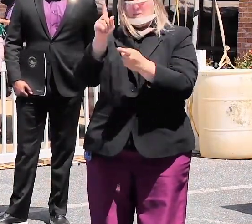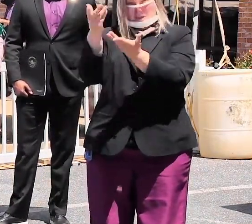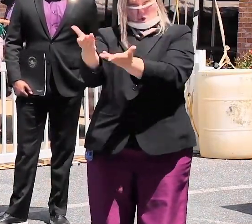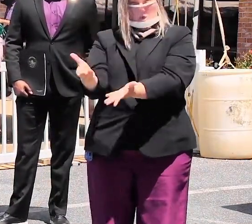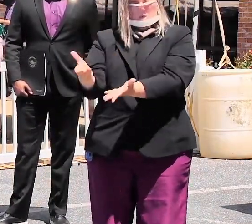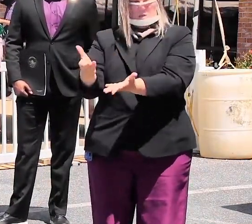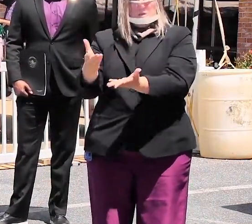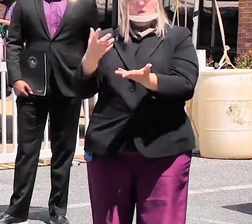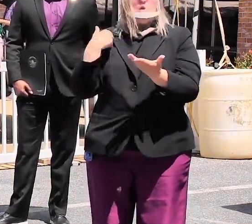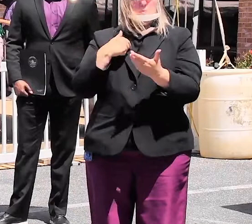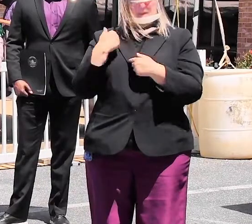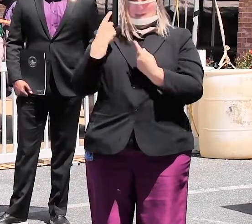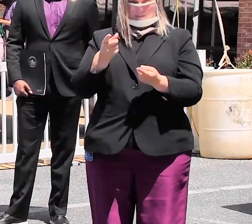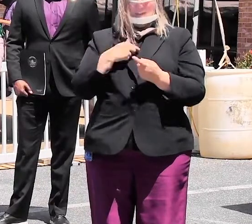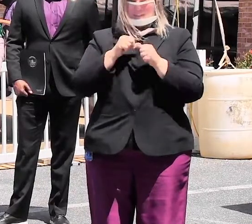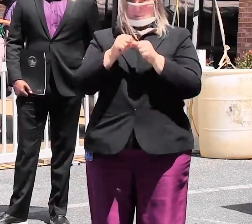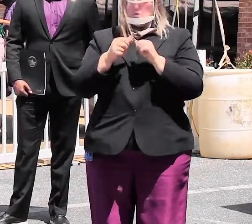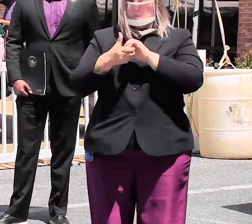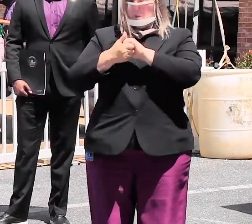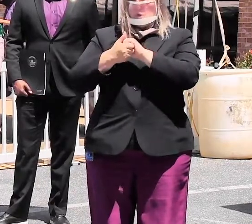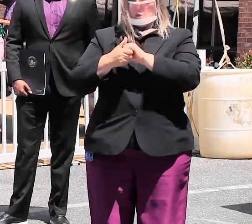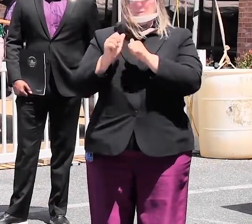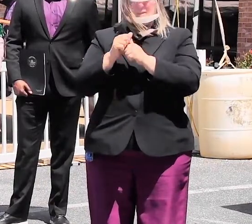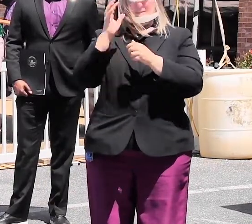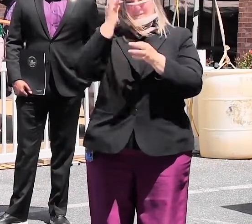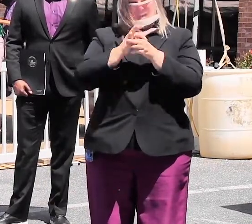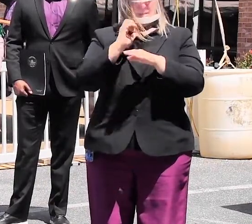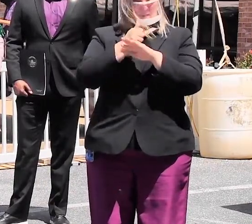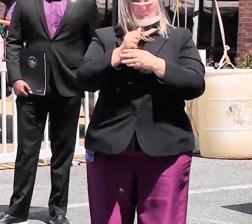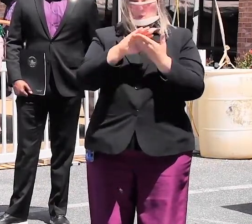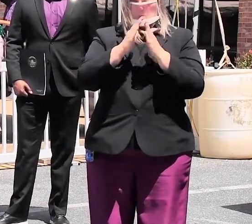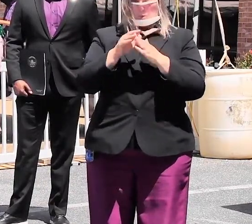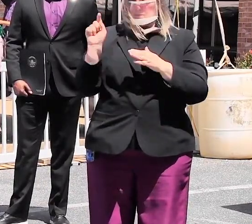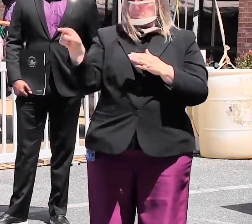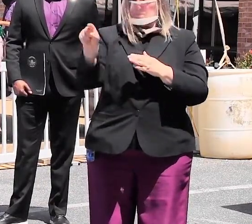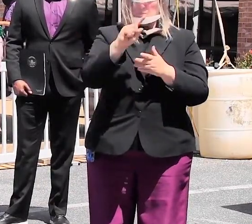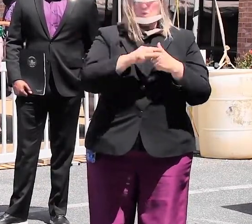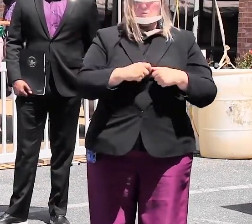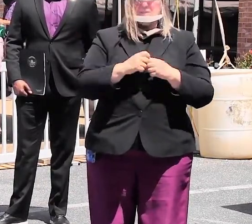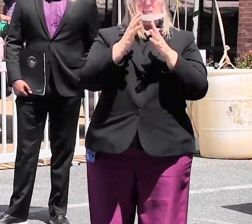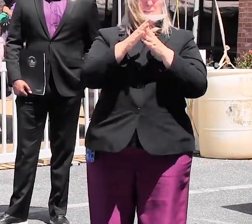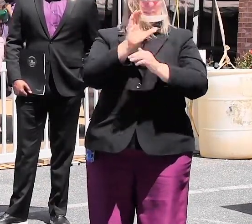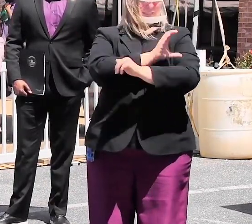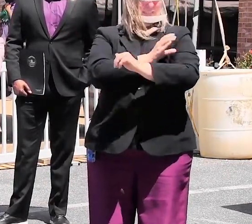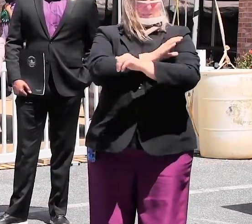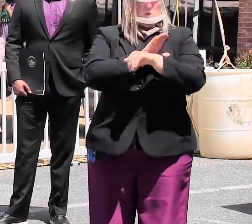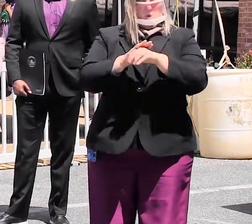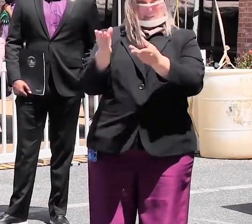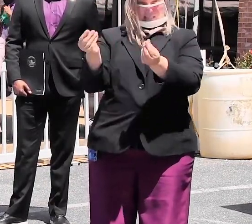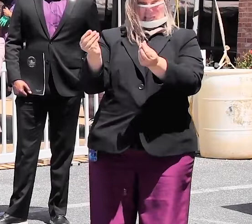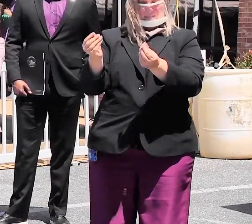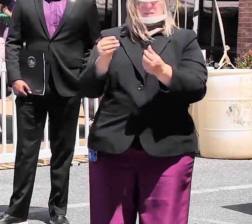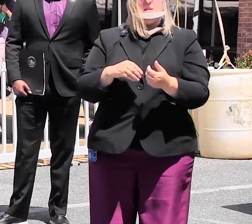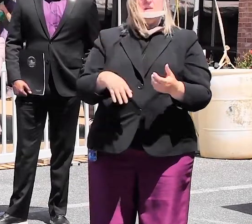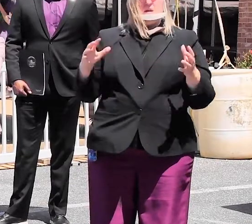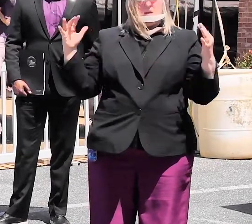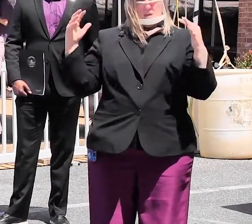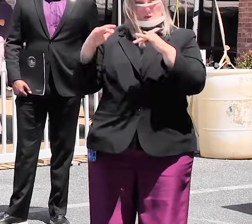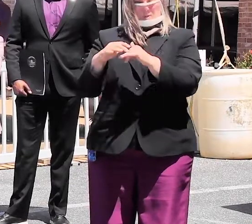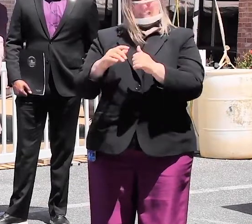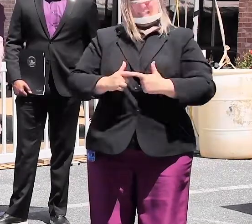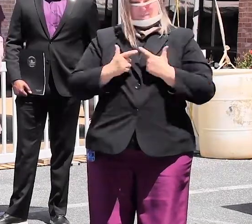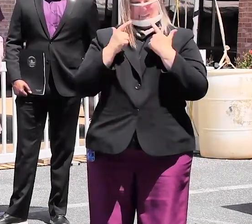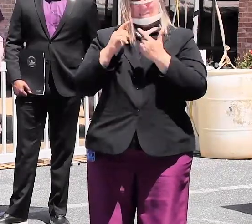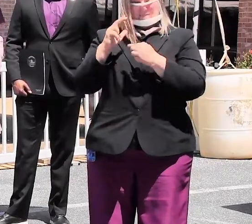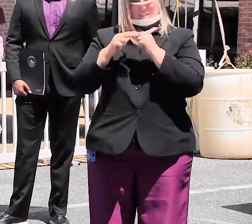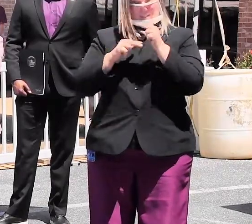and continue to partner with our faith-based communities to stand up clinics on site, congregate living facilities to